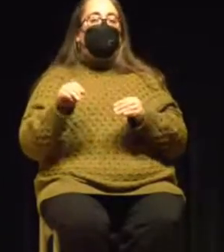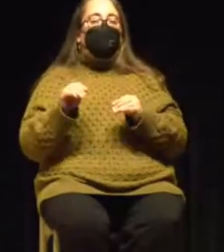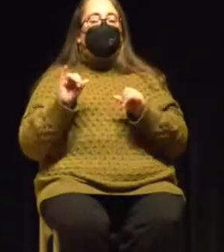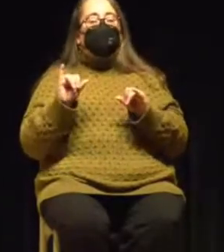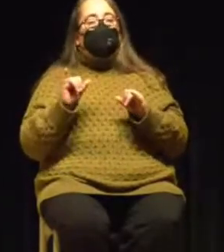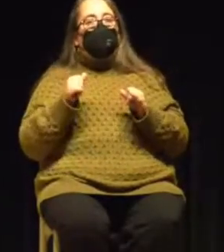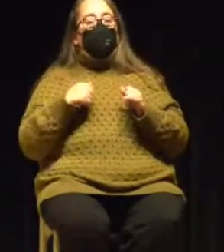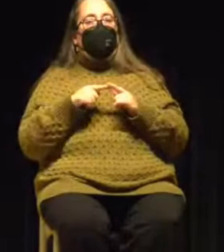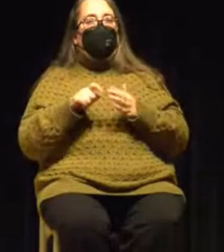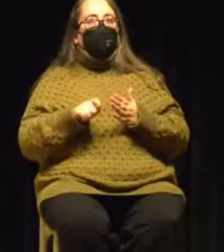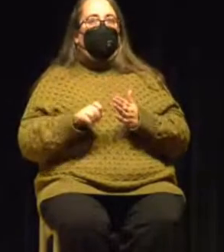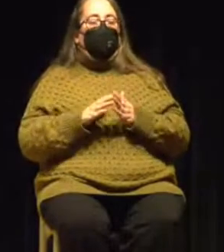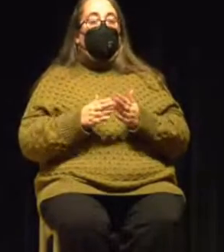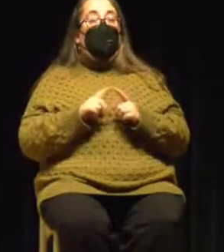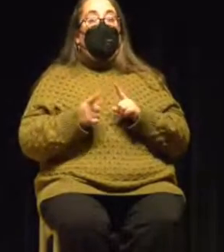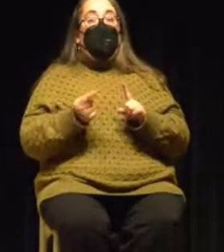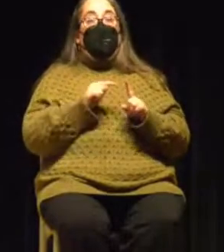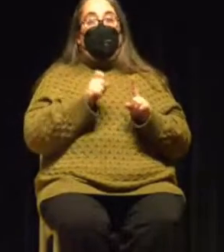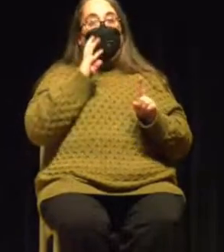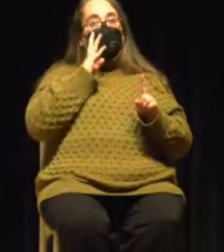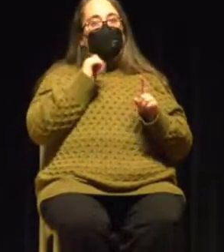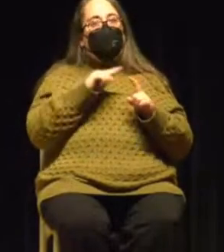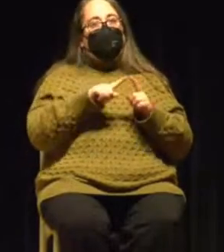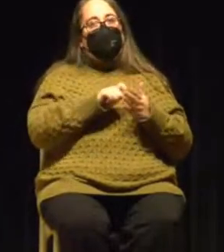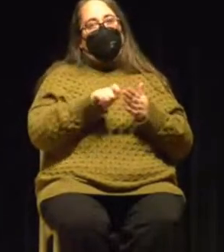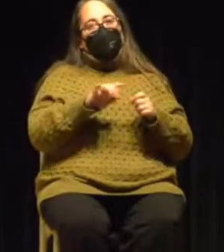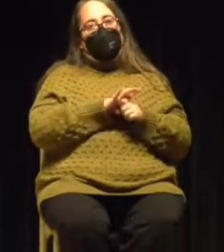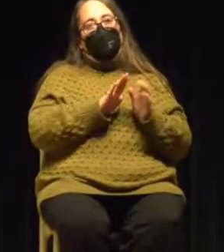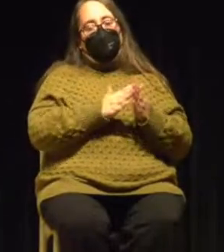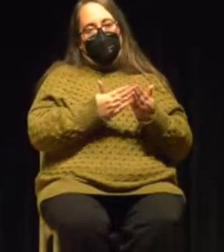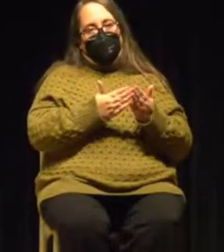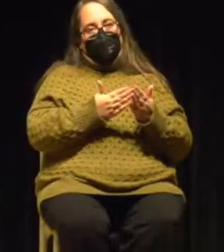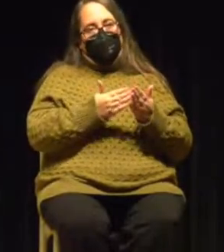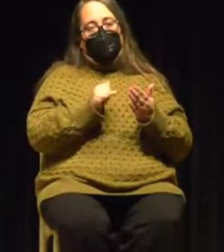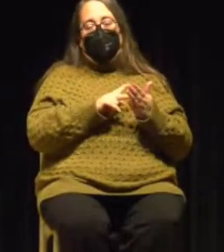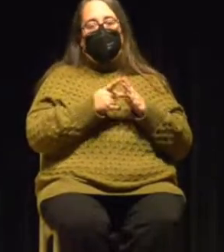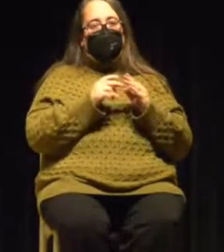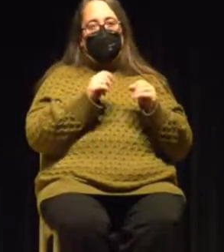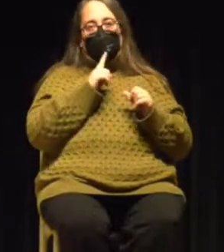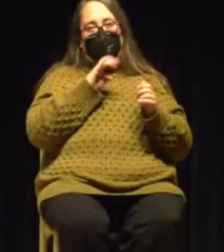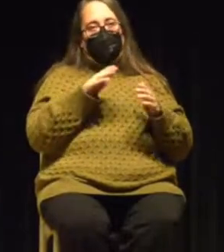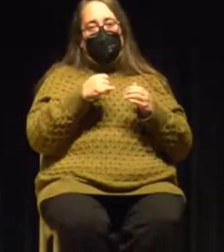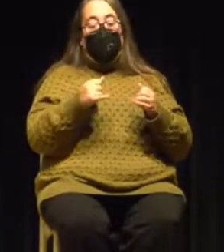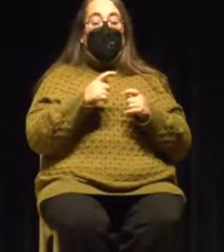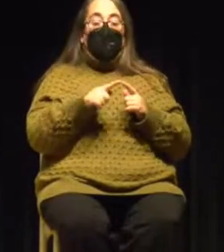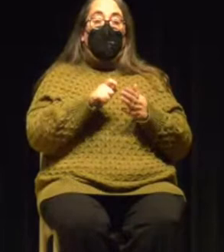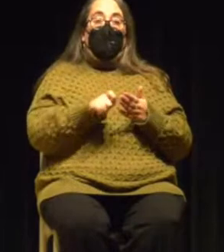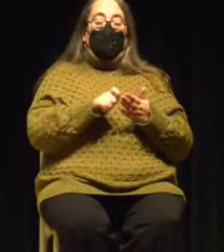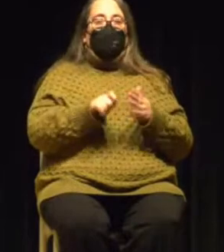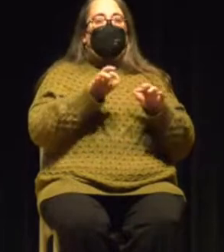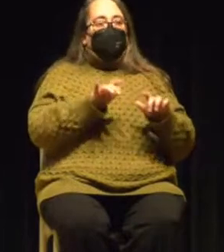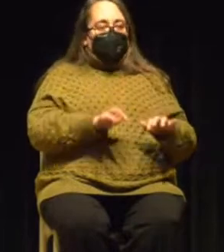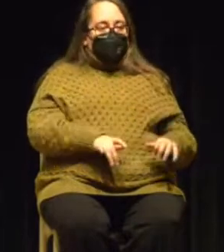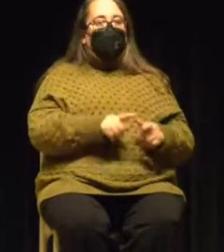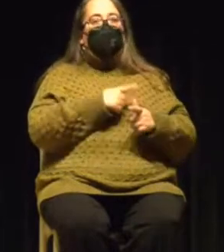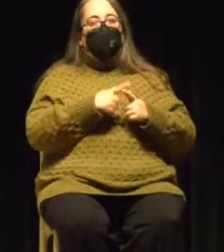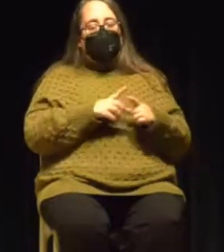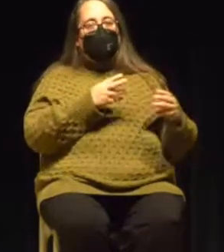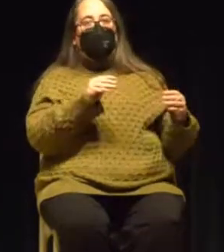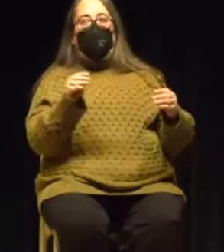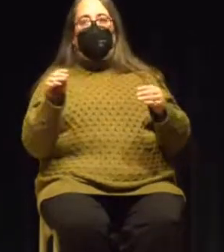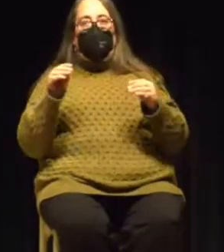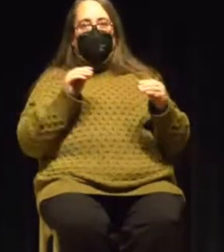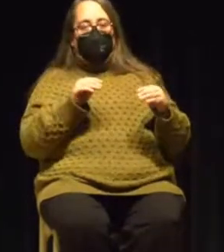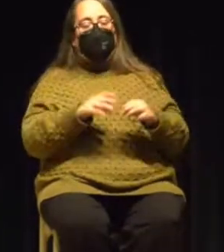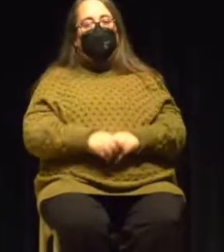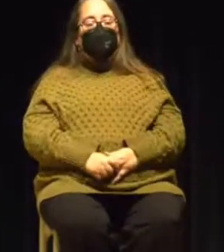oh, no, I got to write the book. But with a fiction book, you have to write the whole book, which means there's no real deadline. You just got to write it when you write it. And then you go out and start trying to